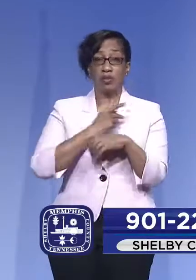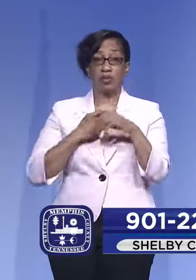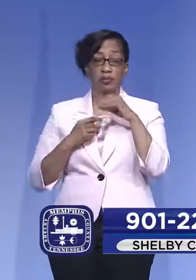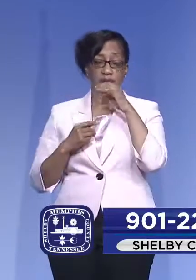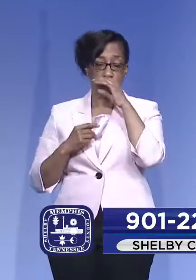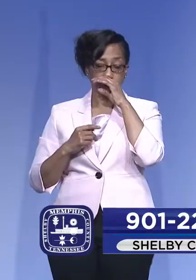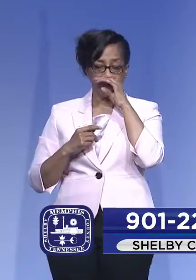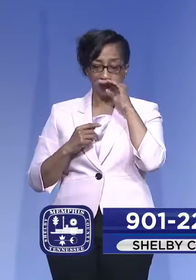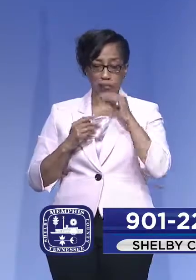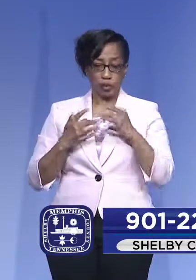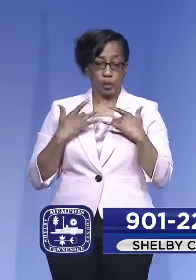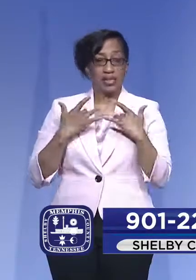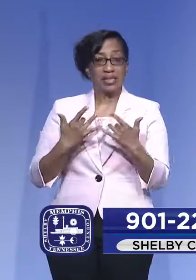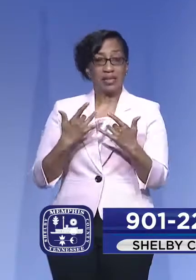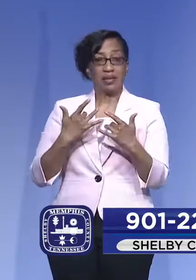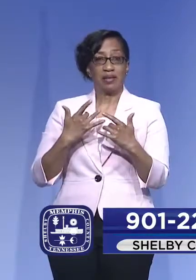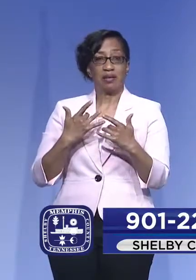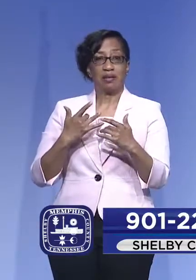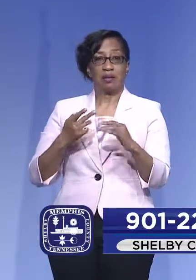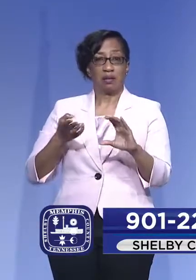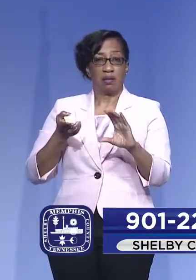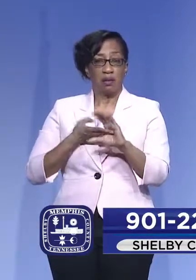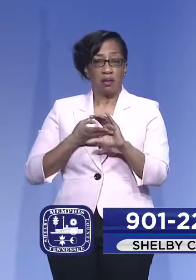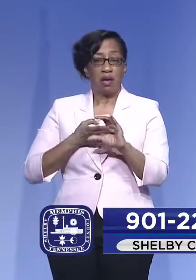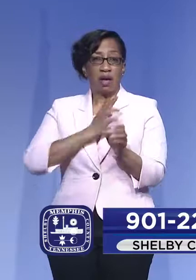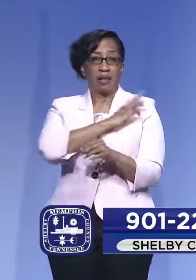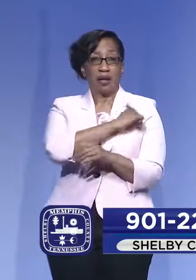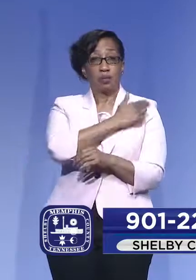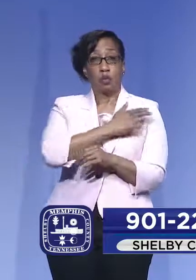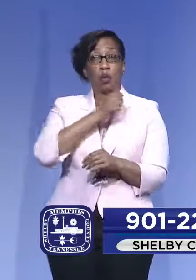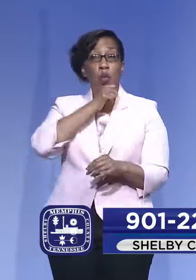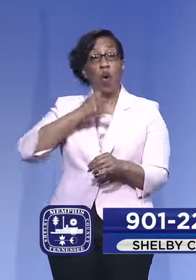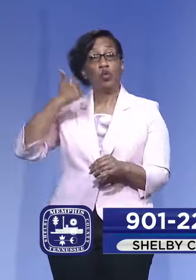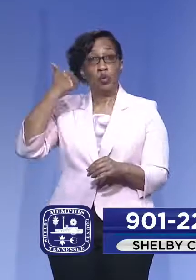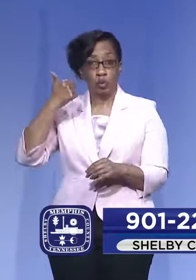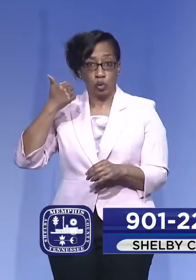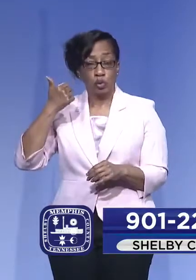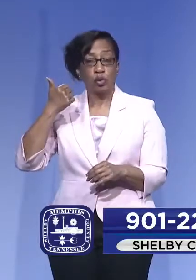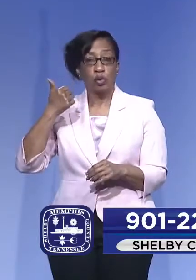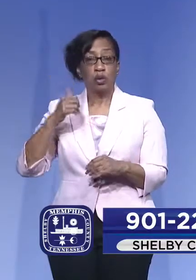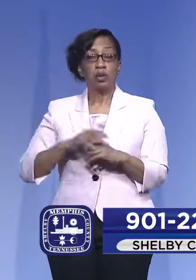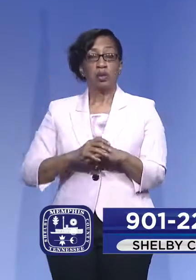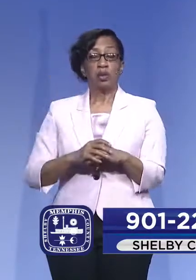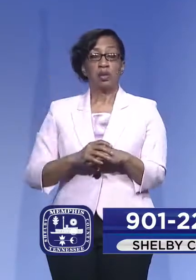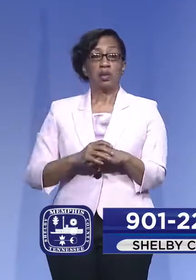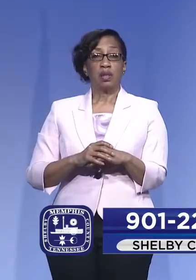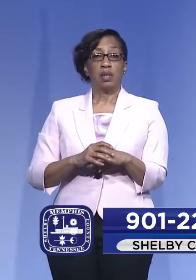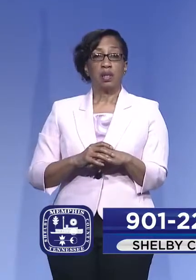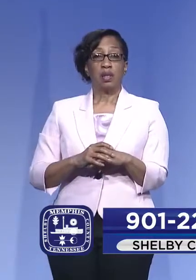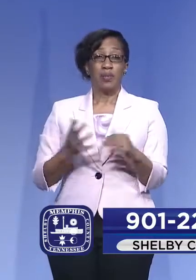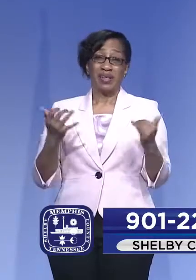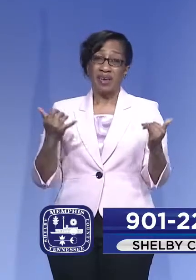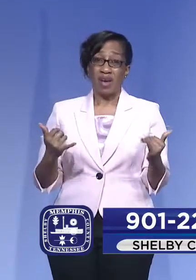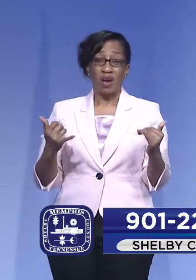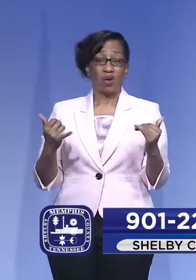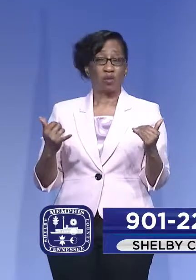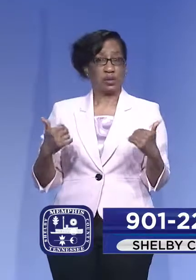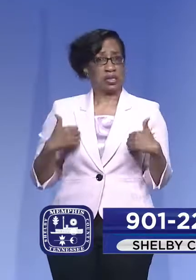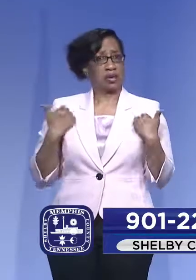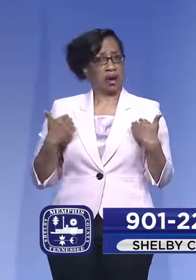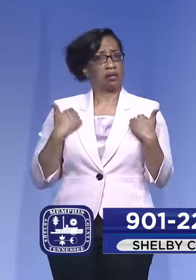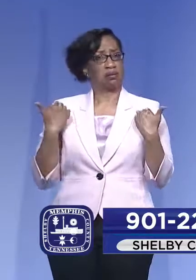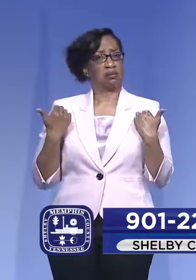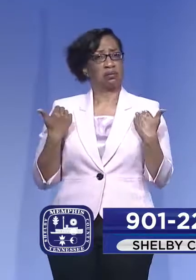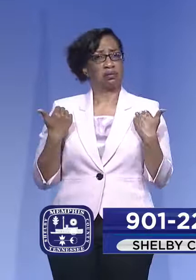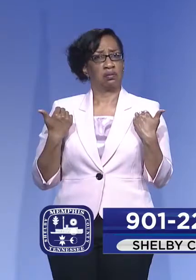be hospitalized with COVID disease were older, and they are somewhat younger now. So